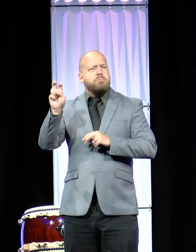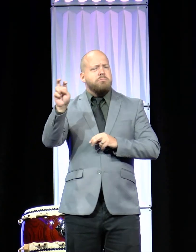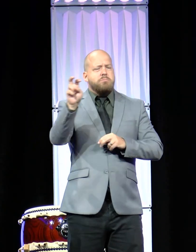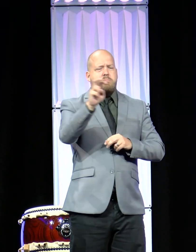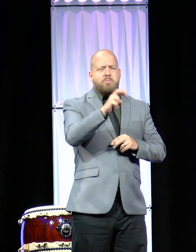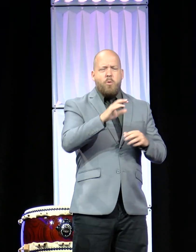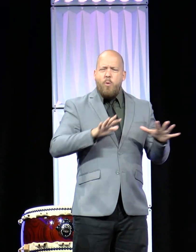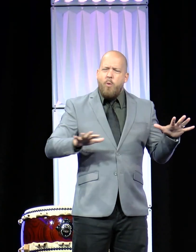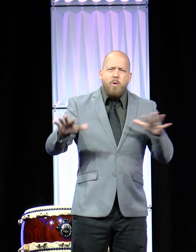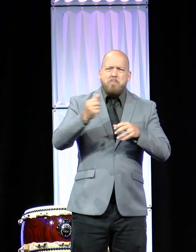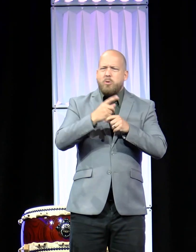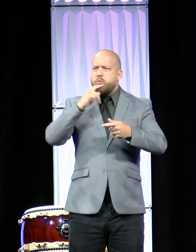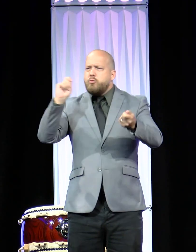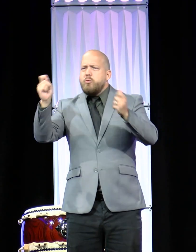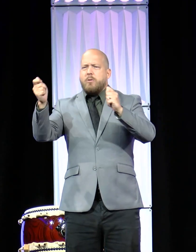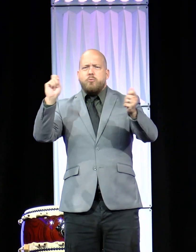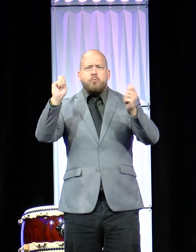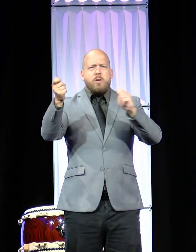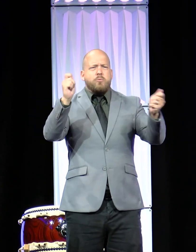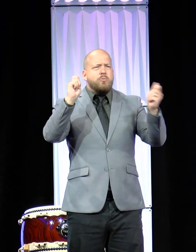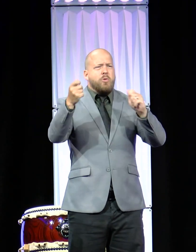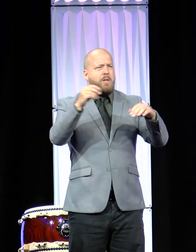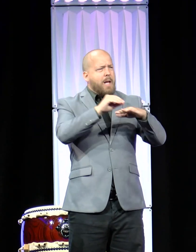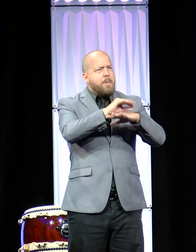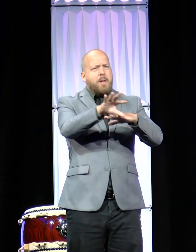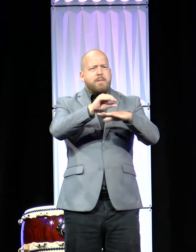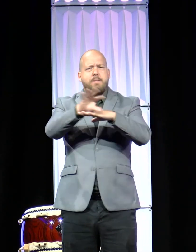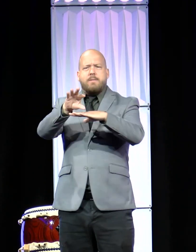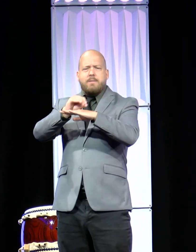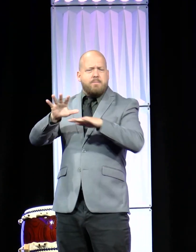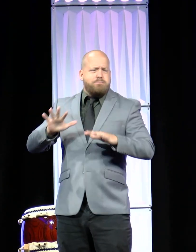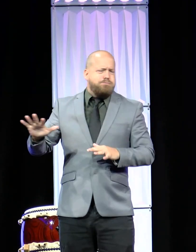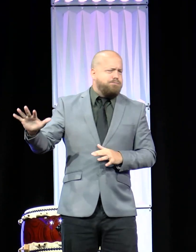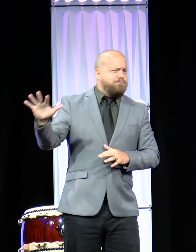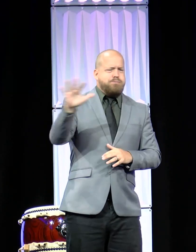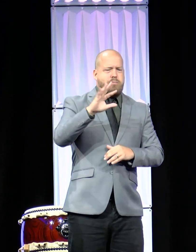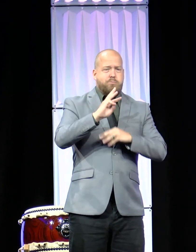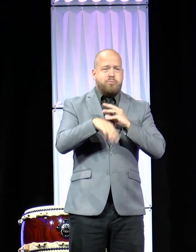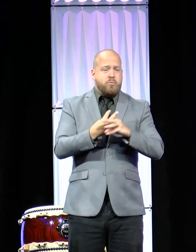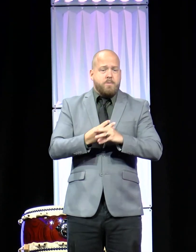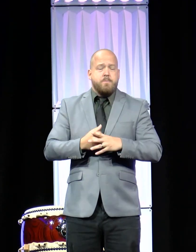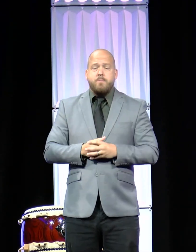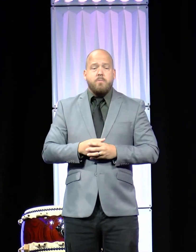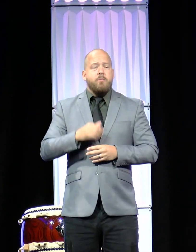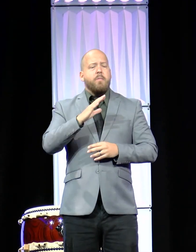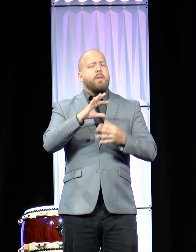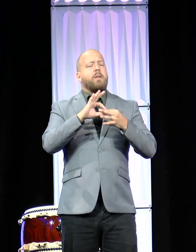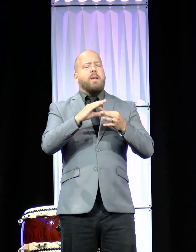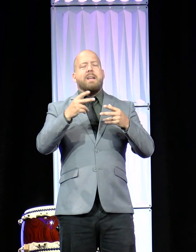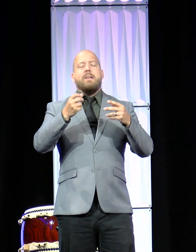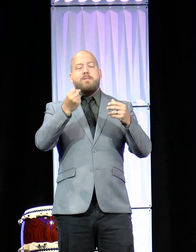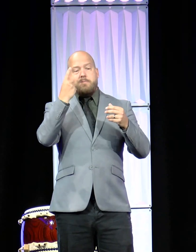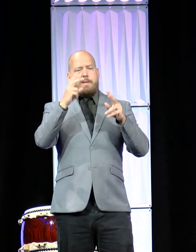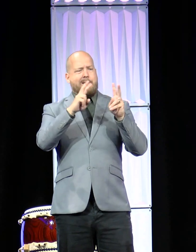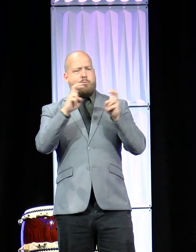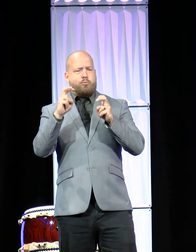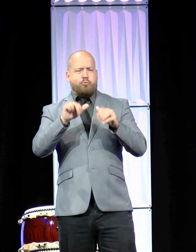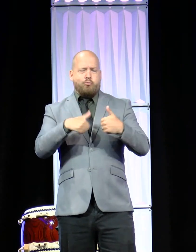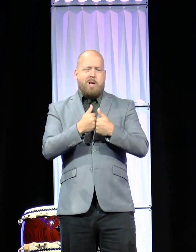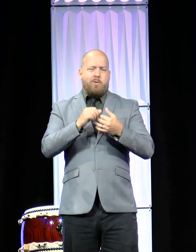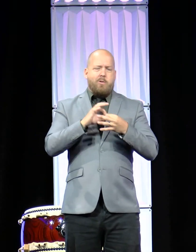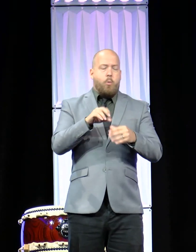understanding of the issues and challenges related to working in communities of color and the dynamics of race,